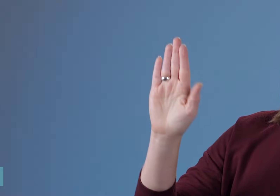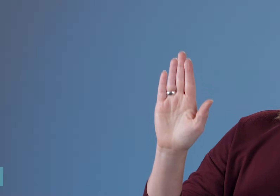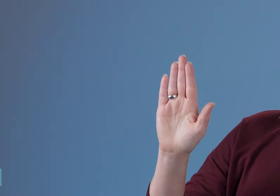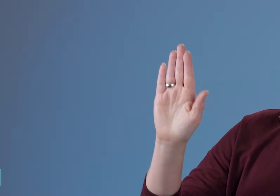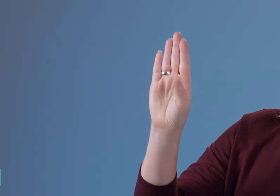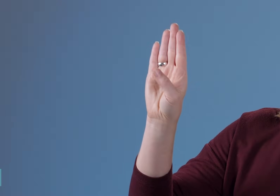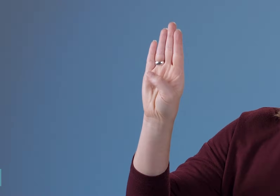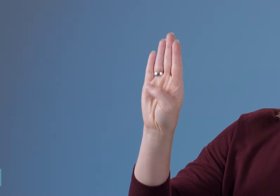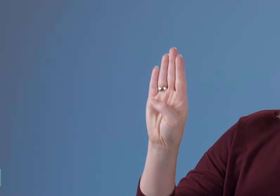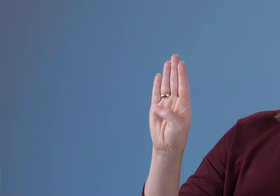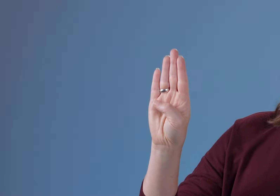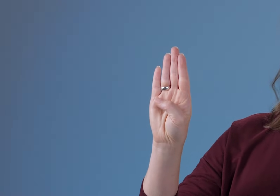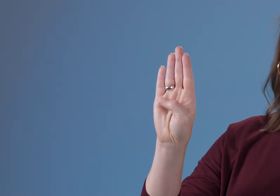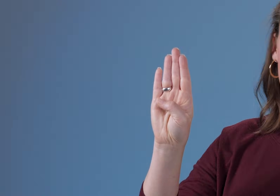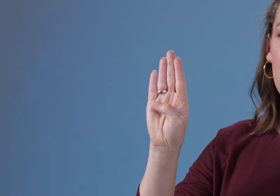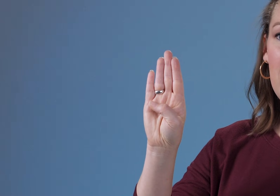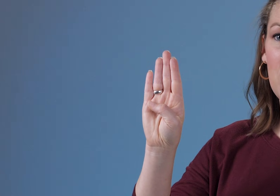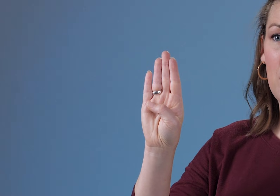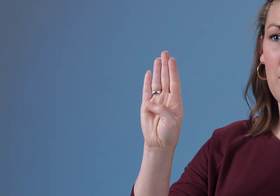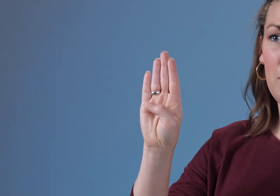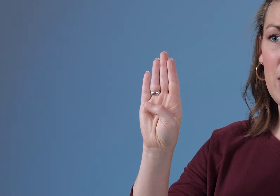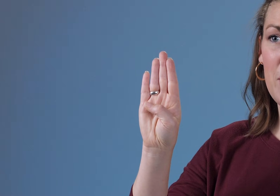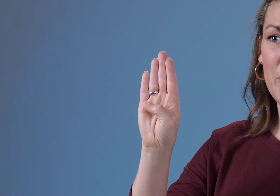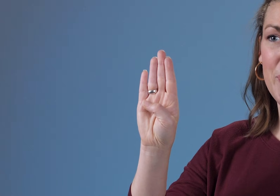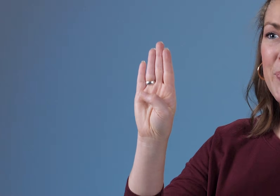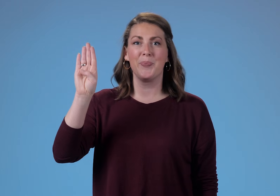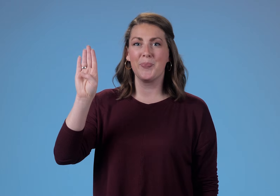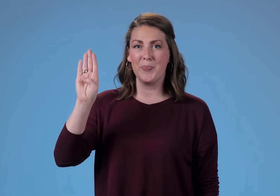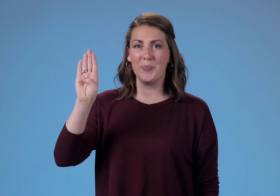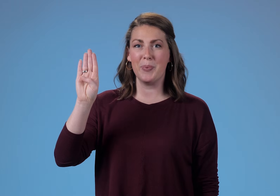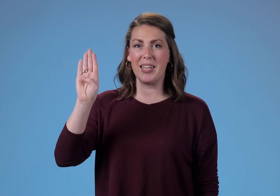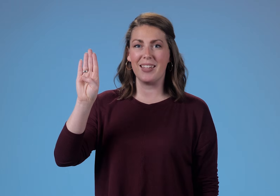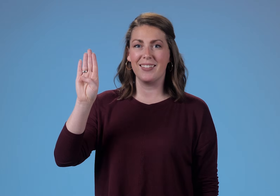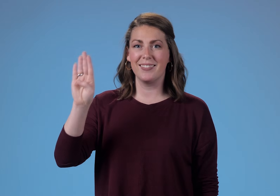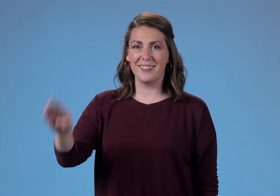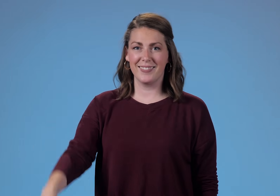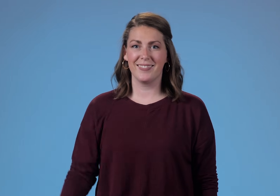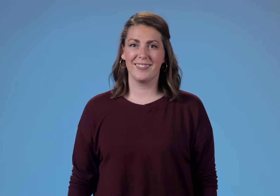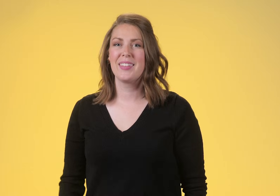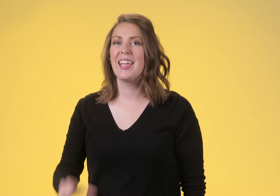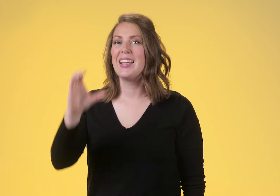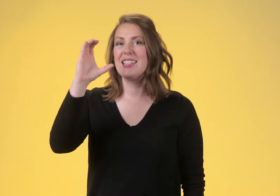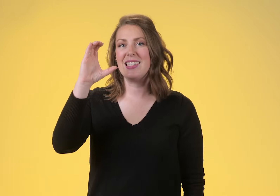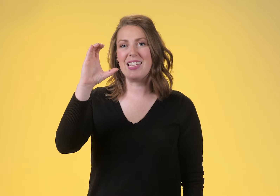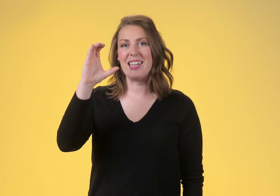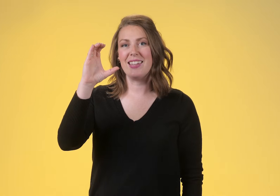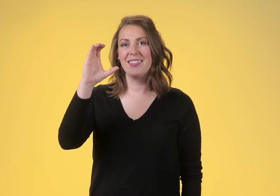Your thumb is in front to make the shape of the B. B. C.